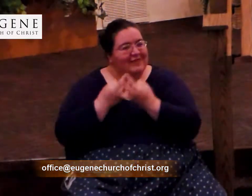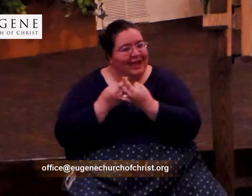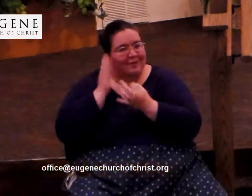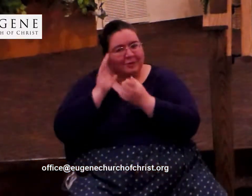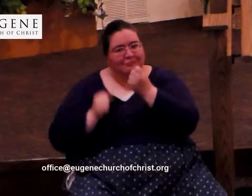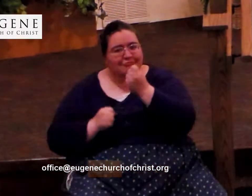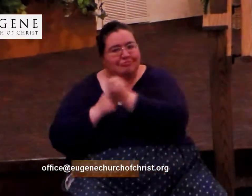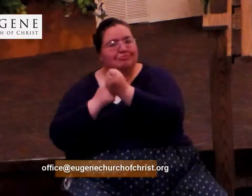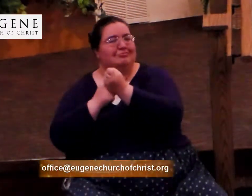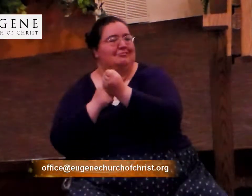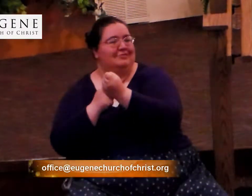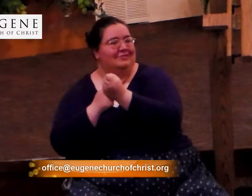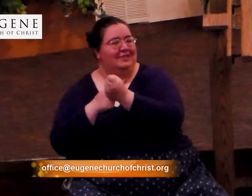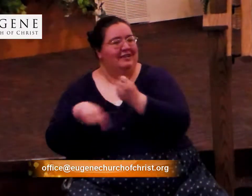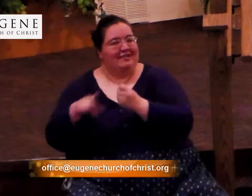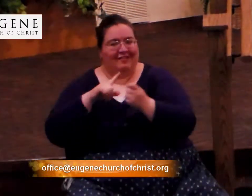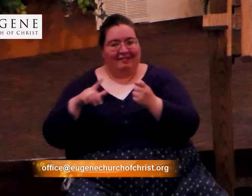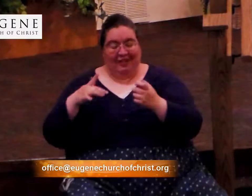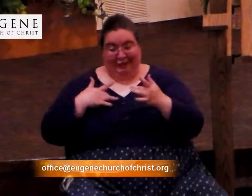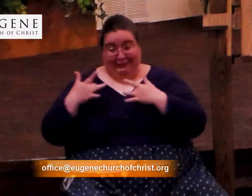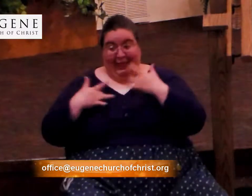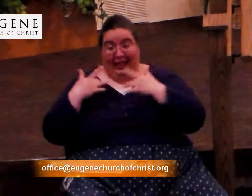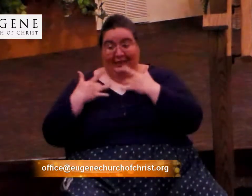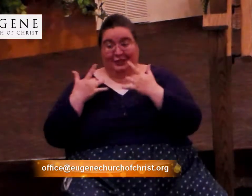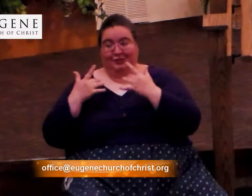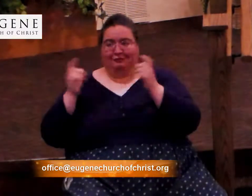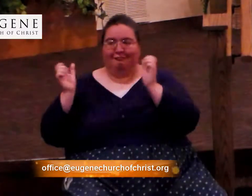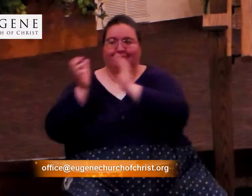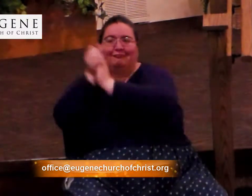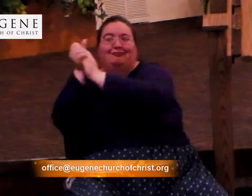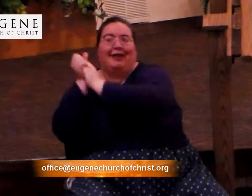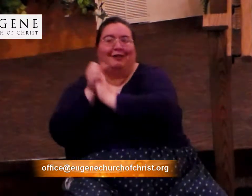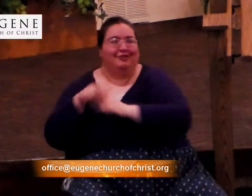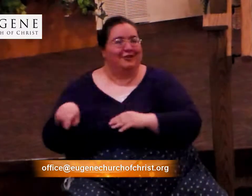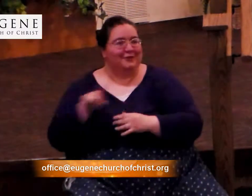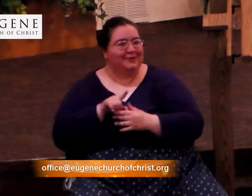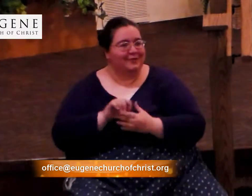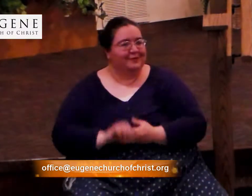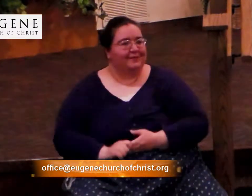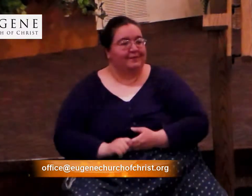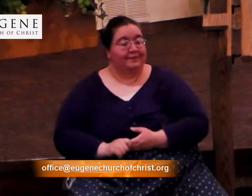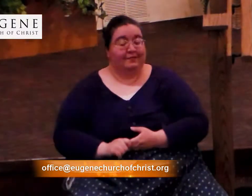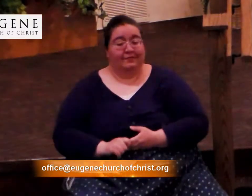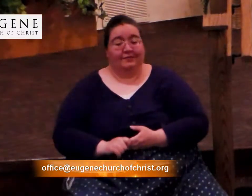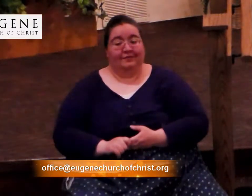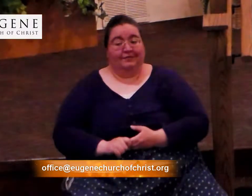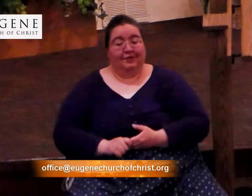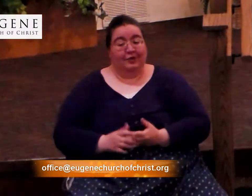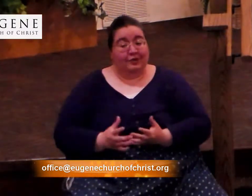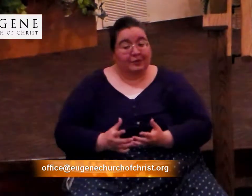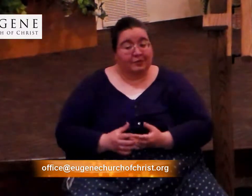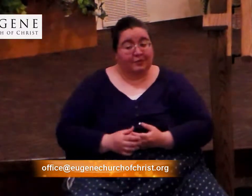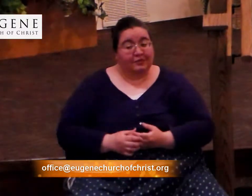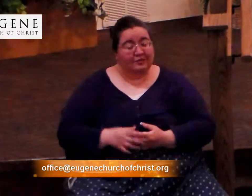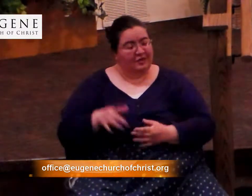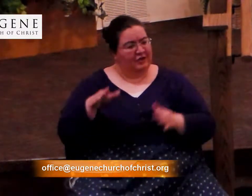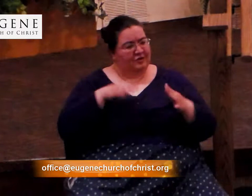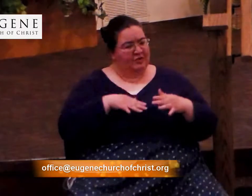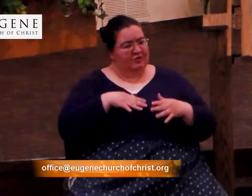And God says in the midst of this, not just remember me in building these altars, but also remember family and be ready to take